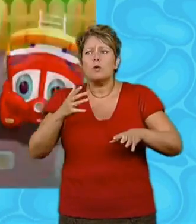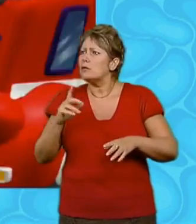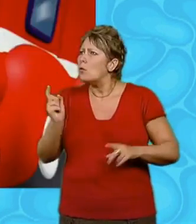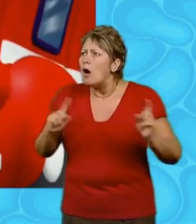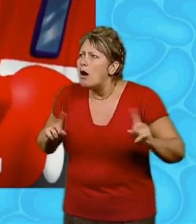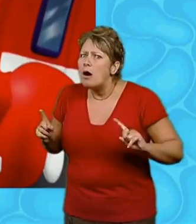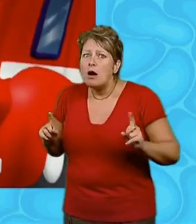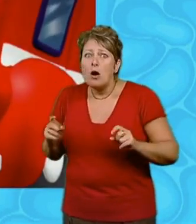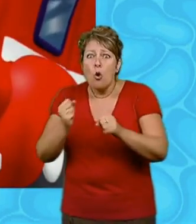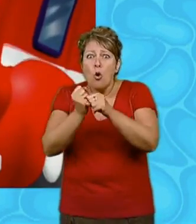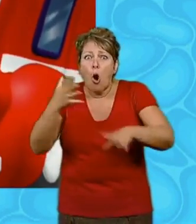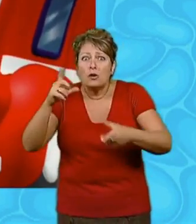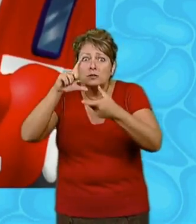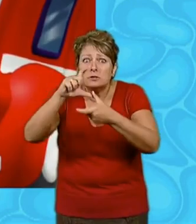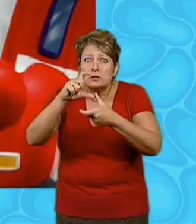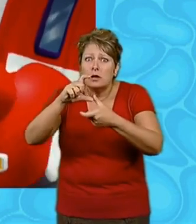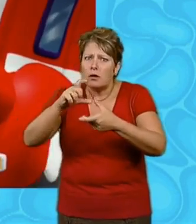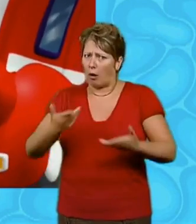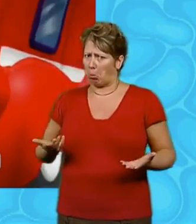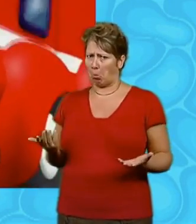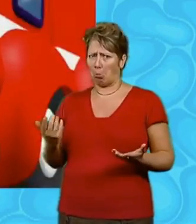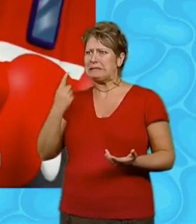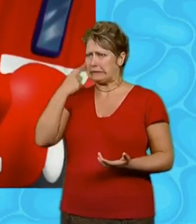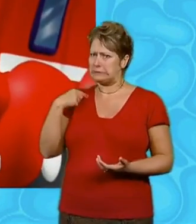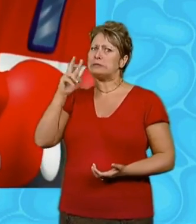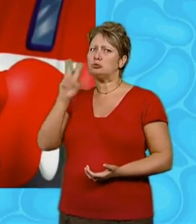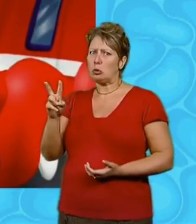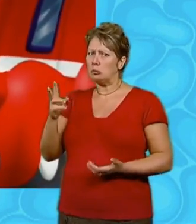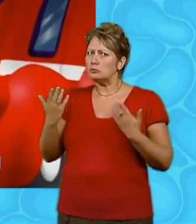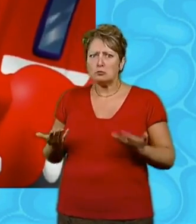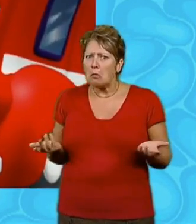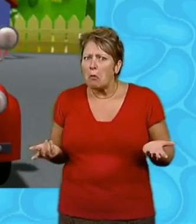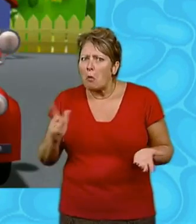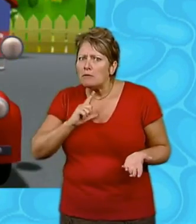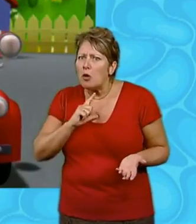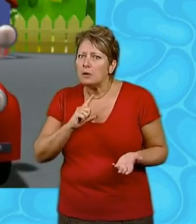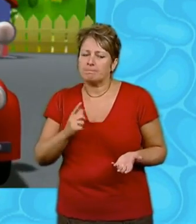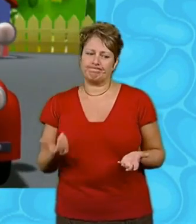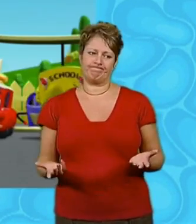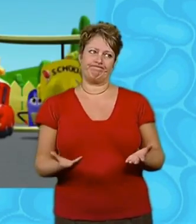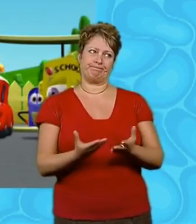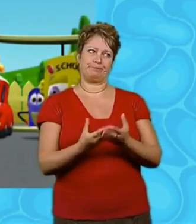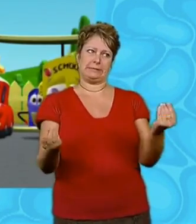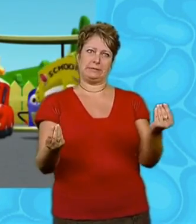What? The golden spark plug? Not since yesterday. Why is that? It's missing.